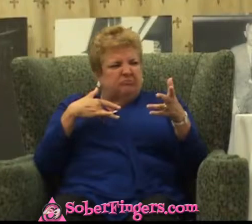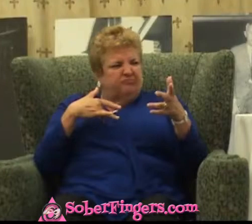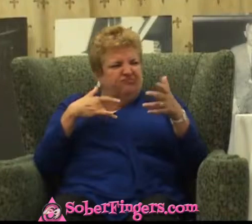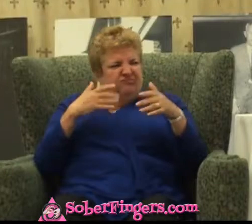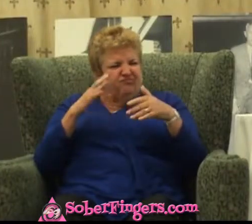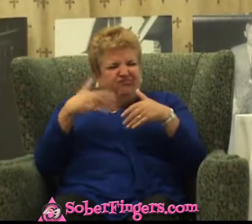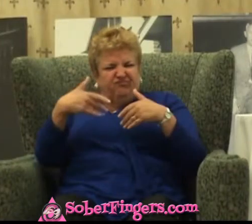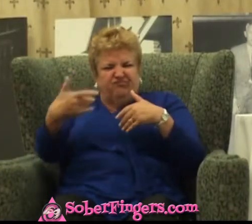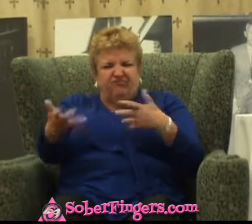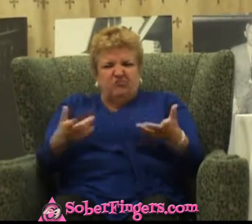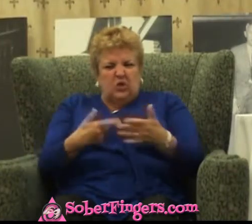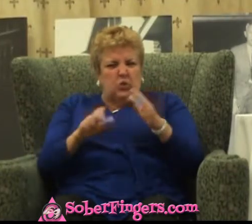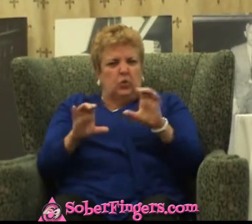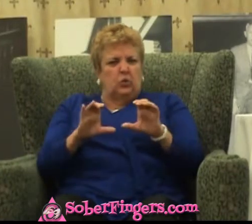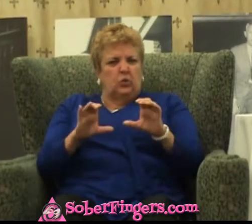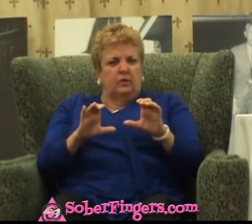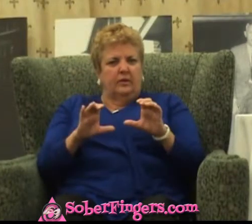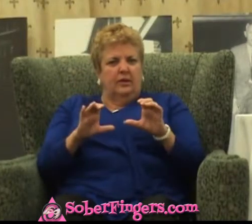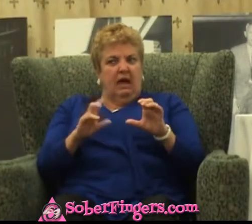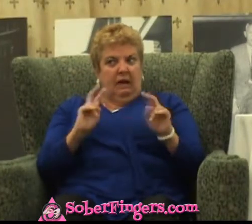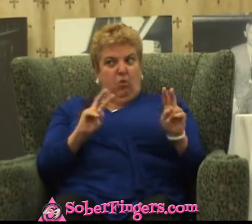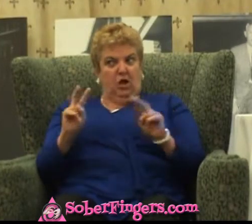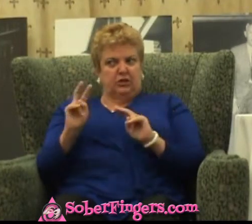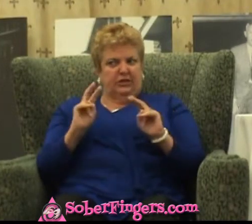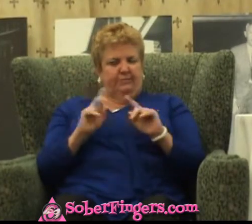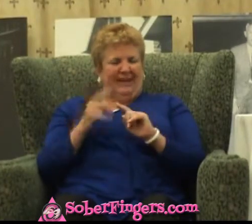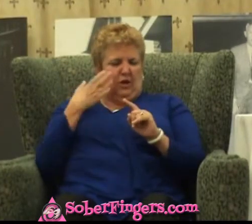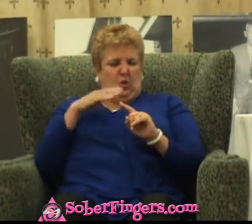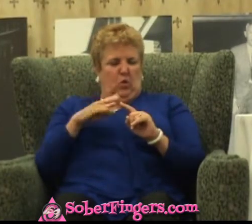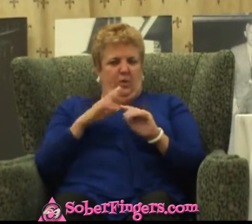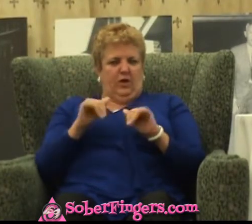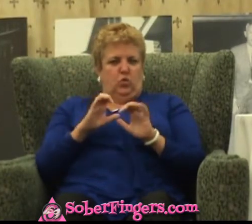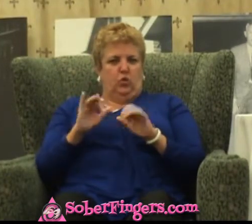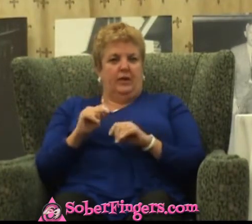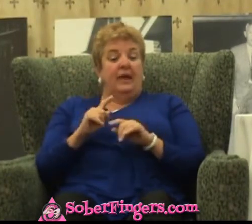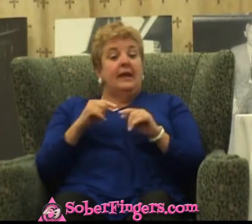In California, we have the death penalty, and the reprieve is really only granted by the governor.